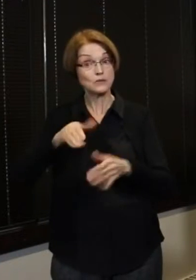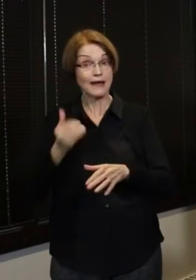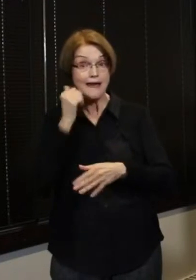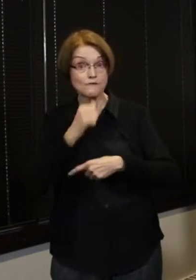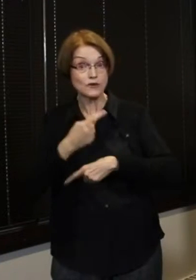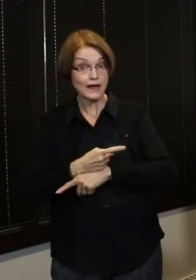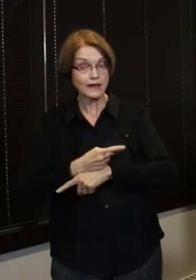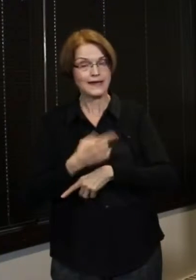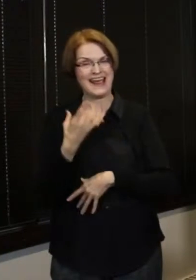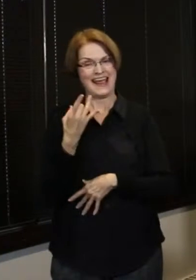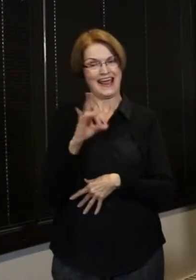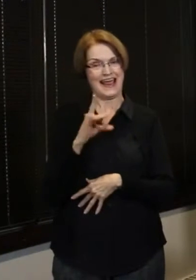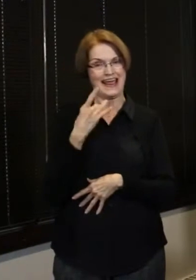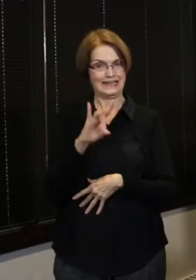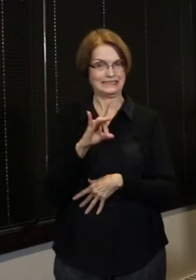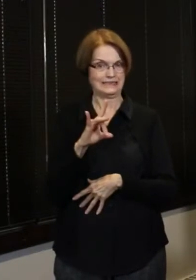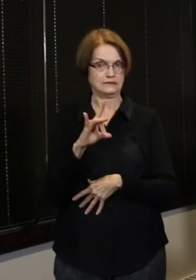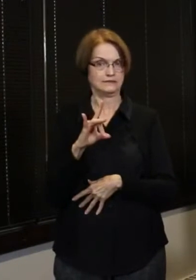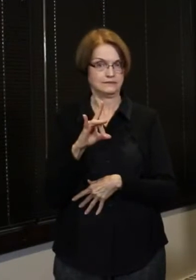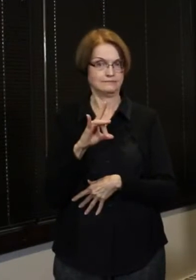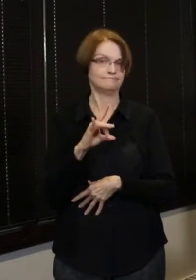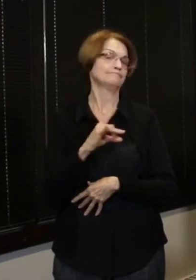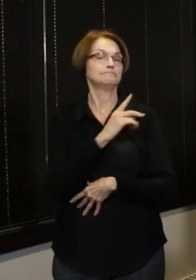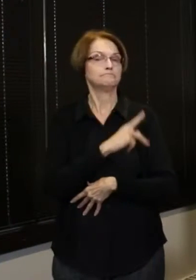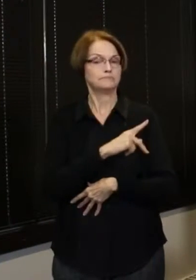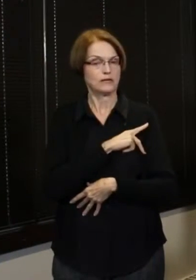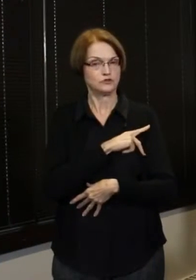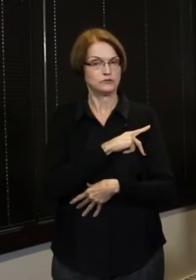to 18 COVID deaths per day now.